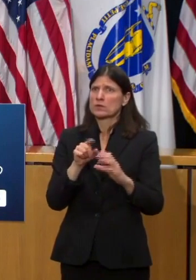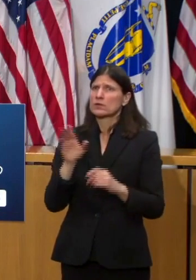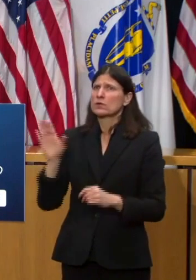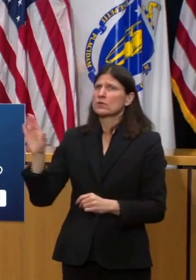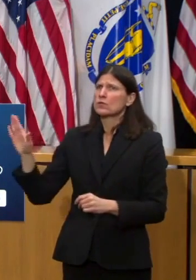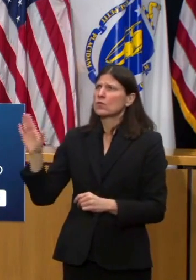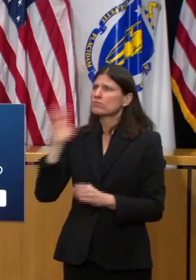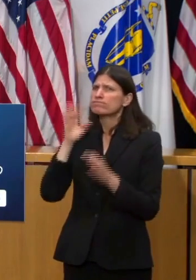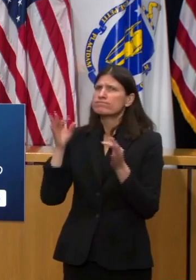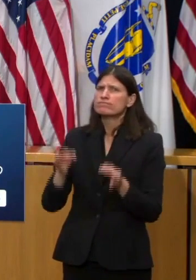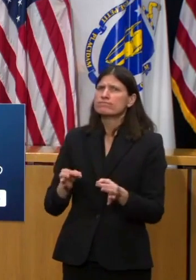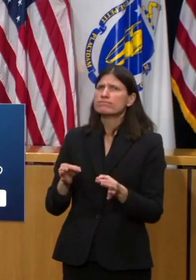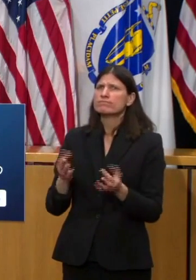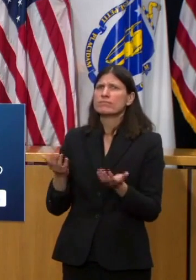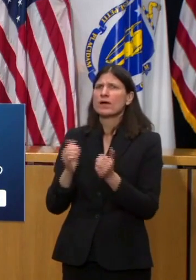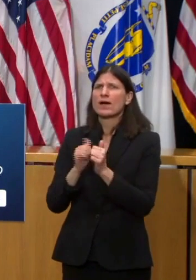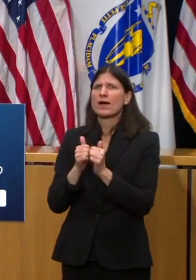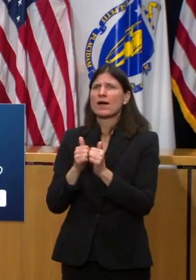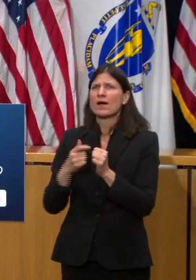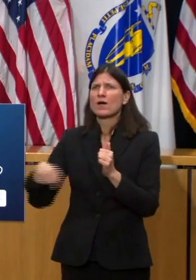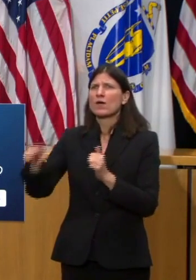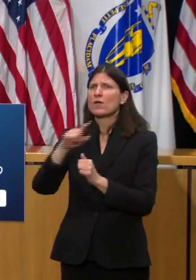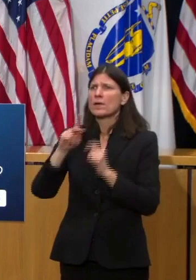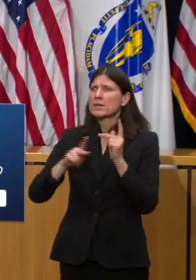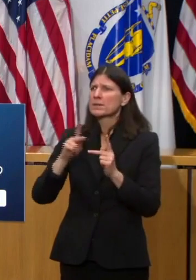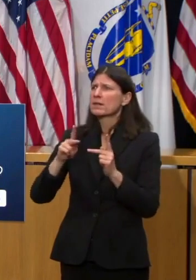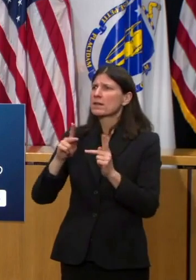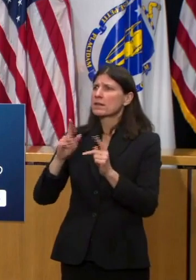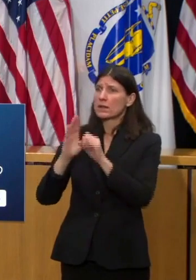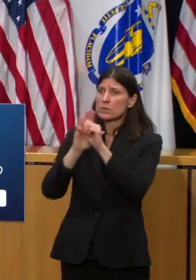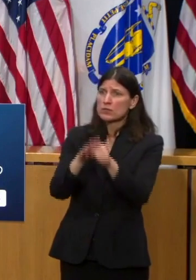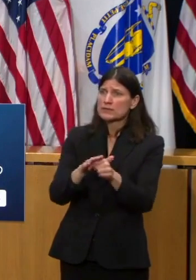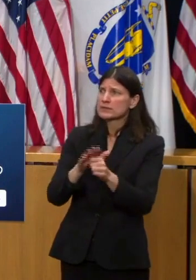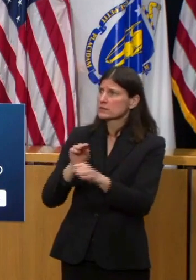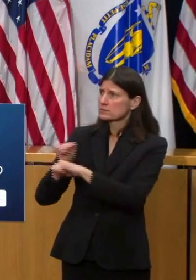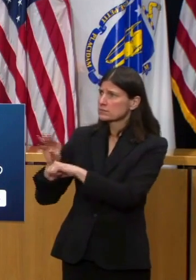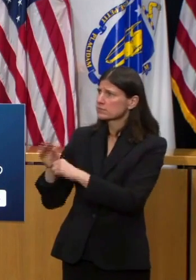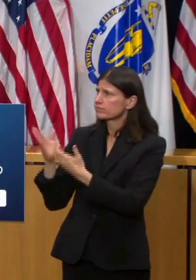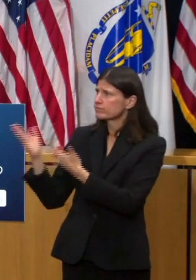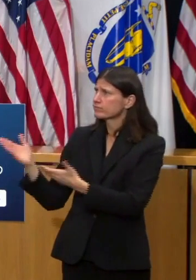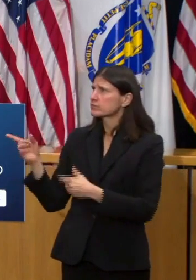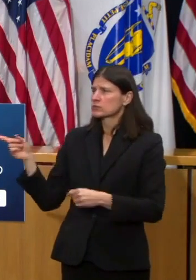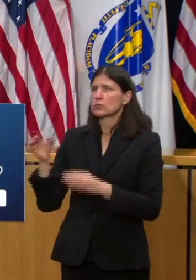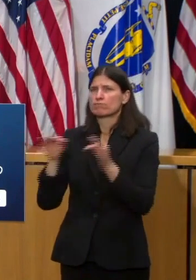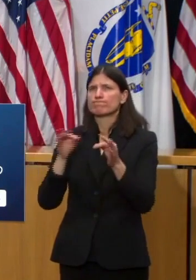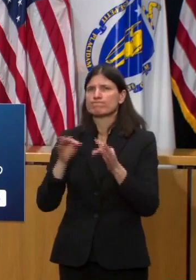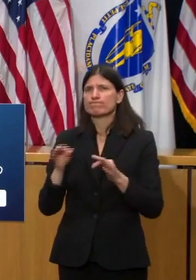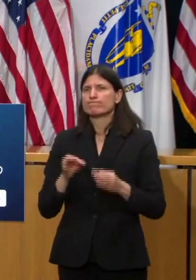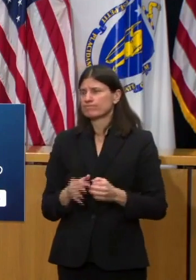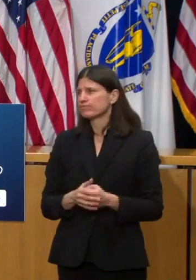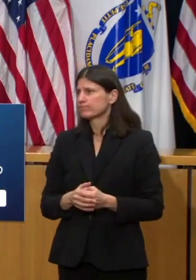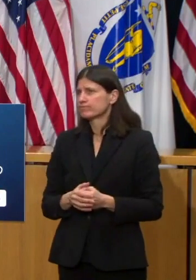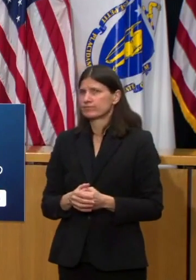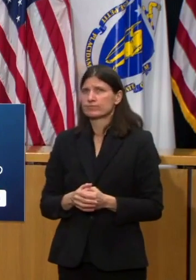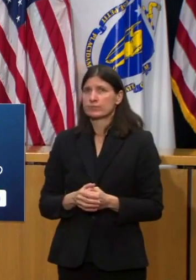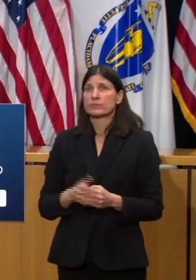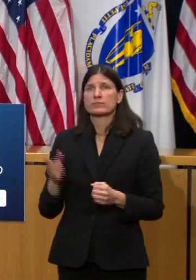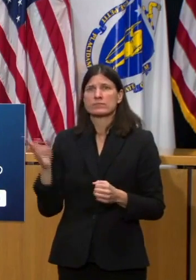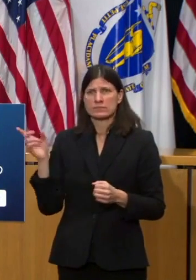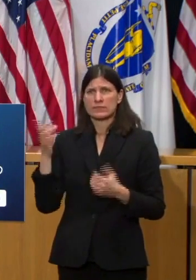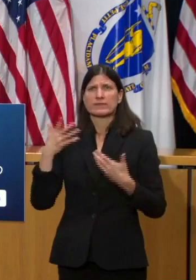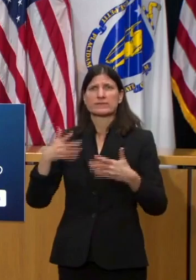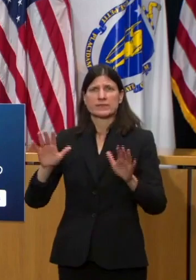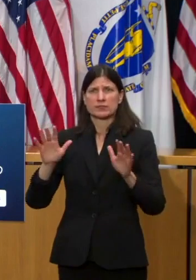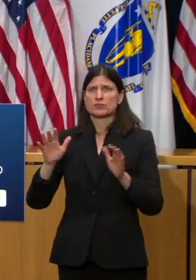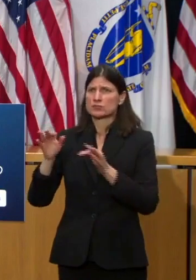Play a role? This is actually in the guidance we put out back in December. This is about when we said we were going to get to this phase, the 65